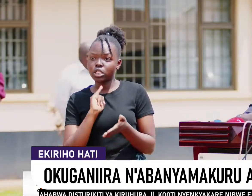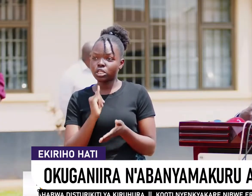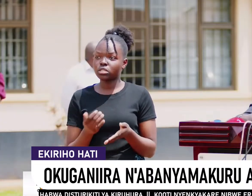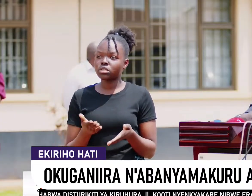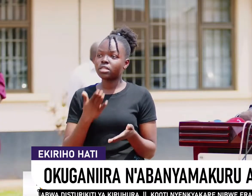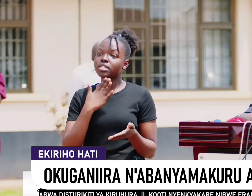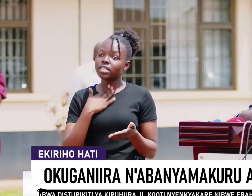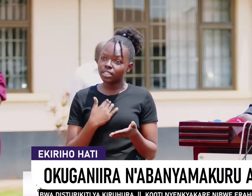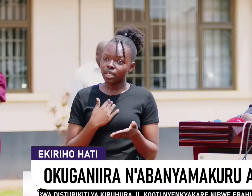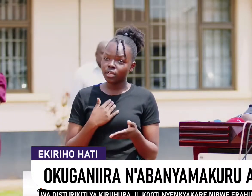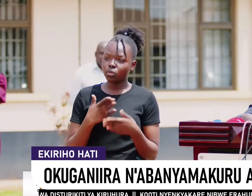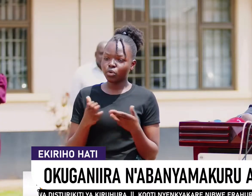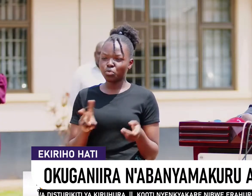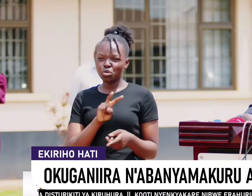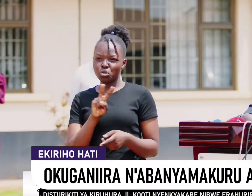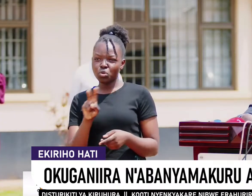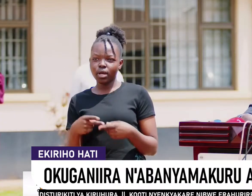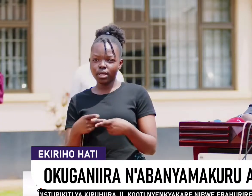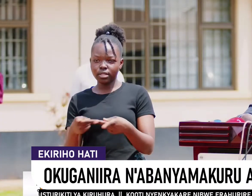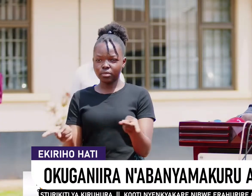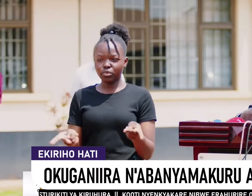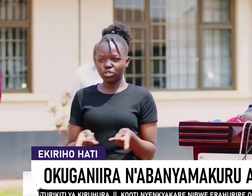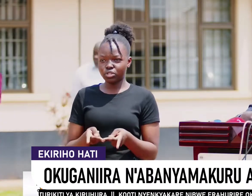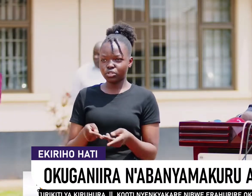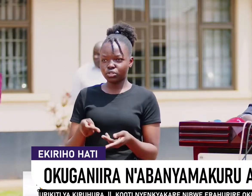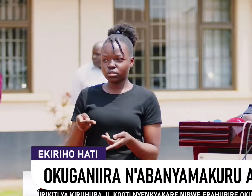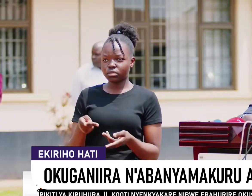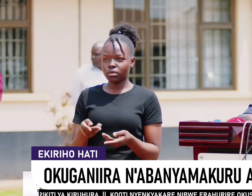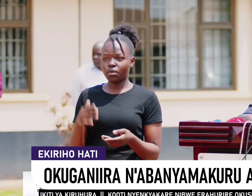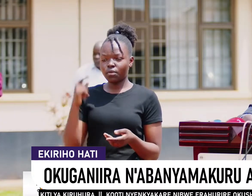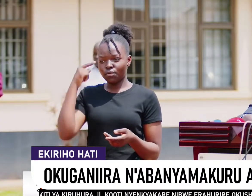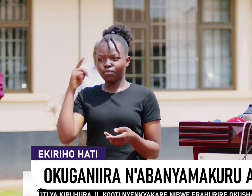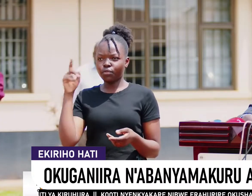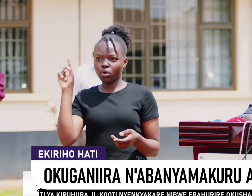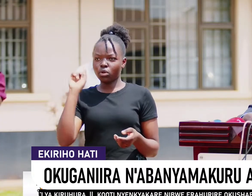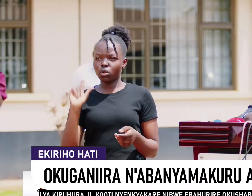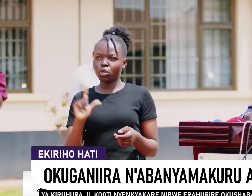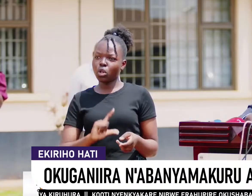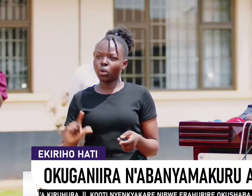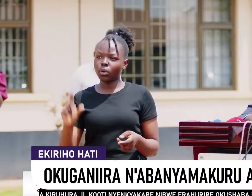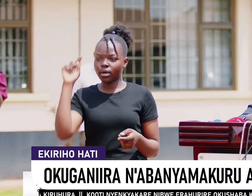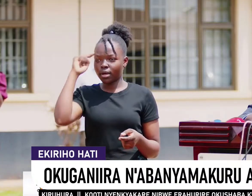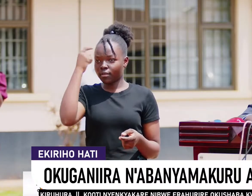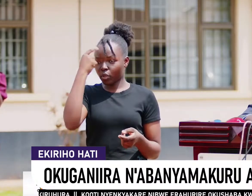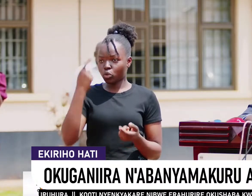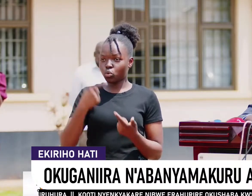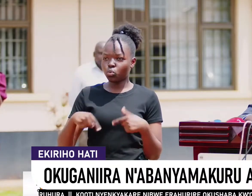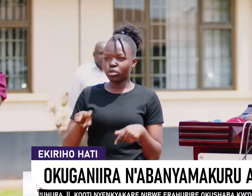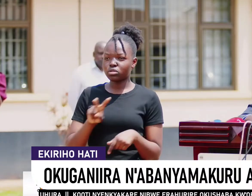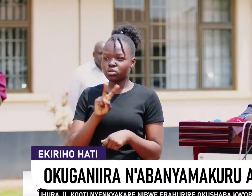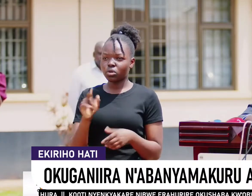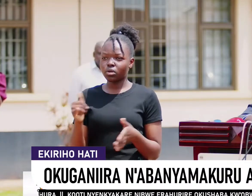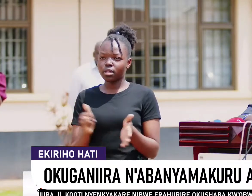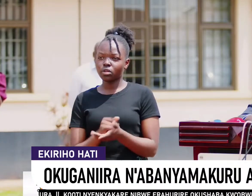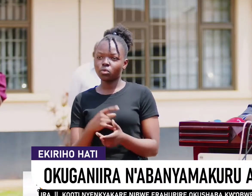the various categories for local government, we realized, one,